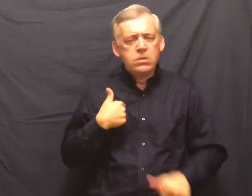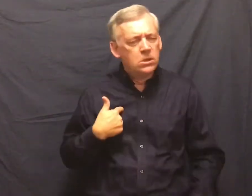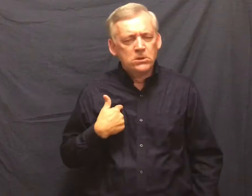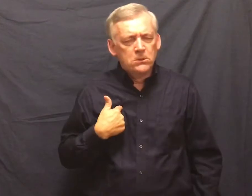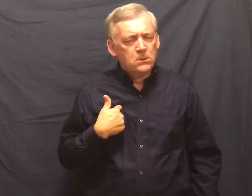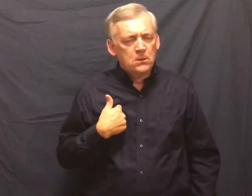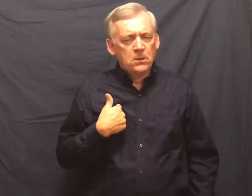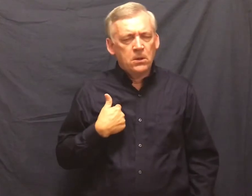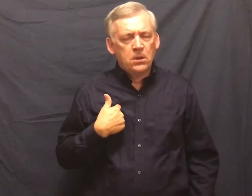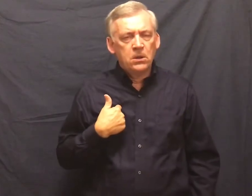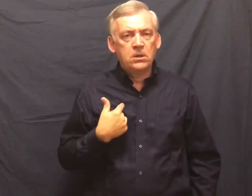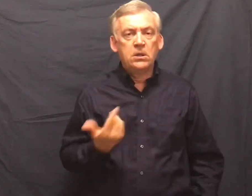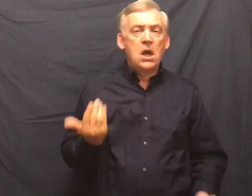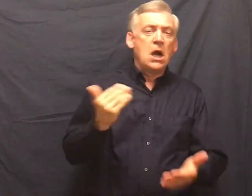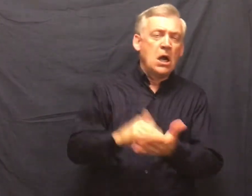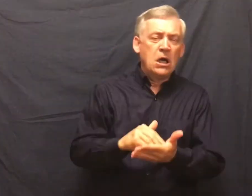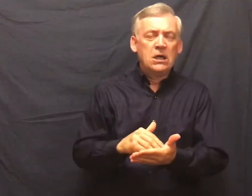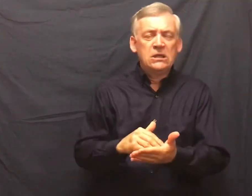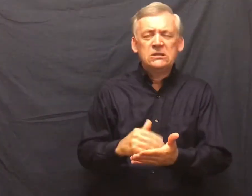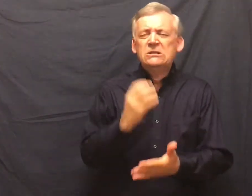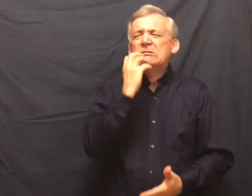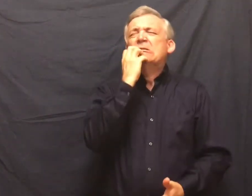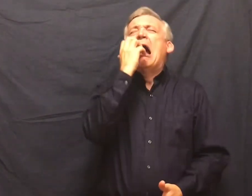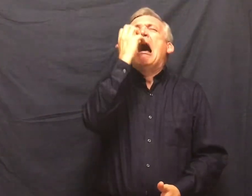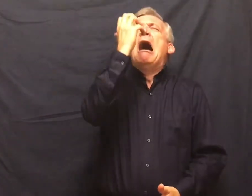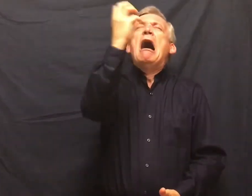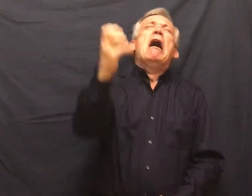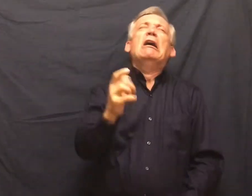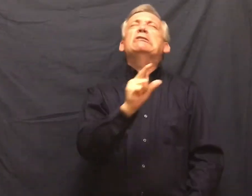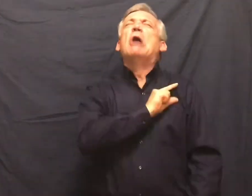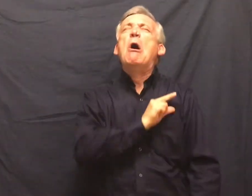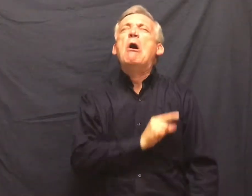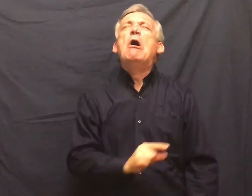And he cried, oh, George, George, George.